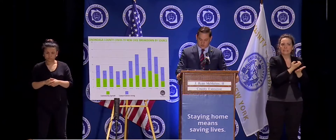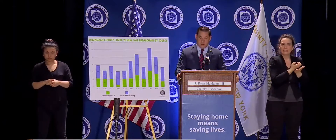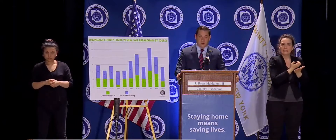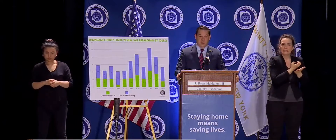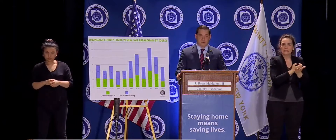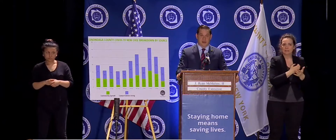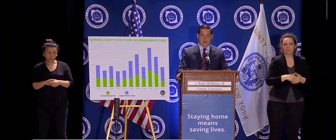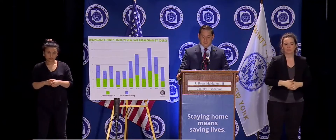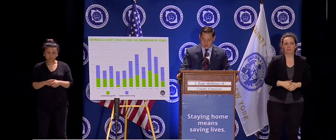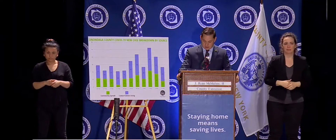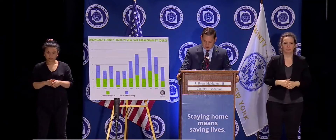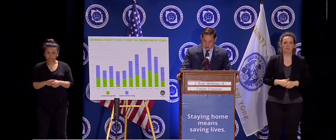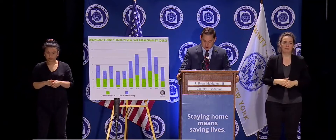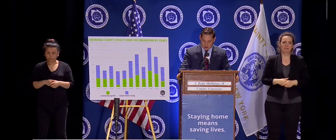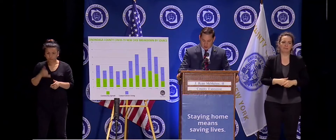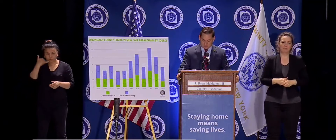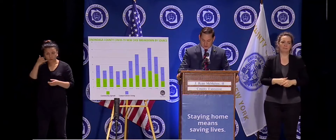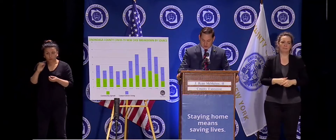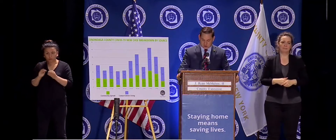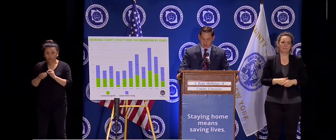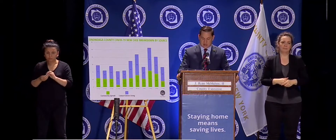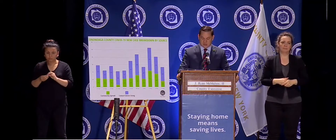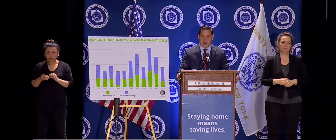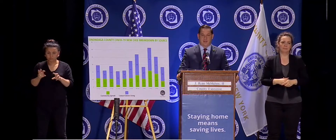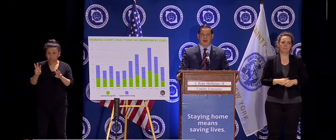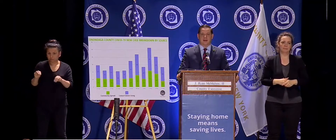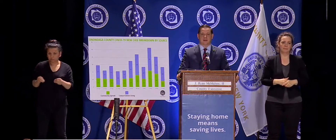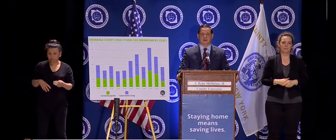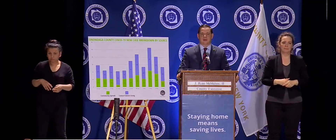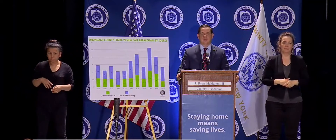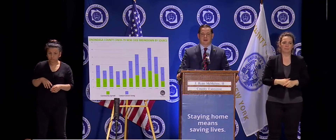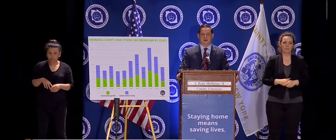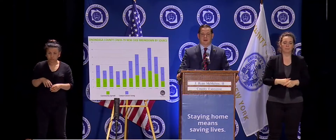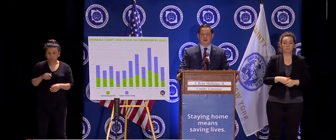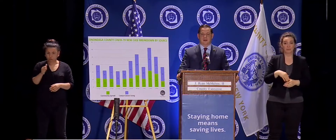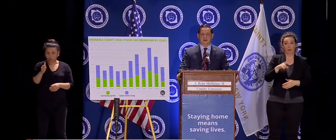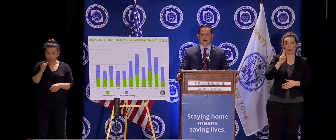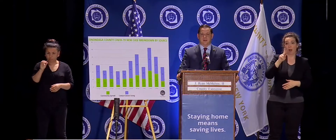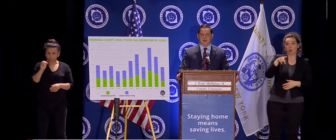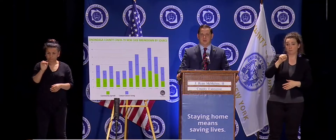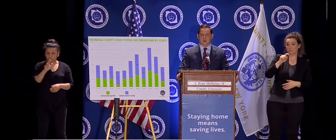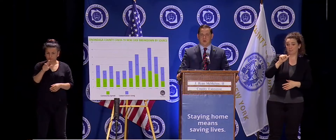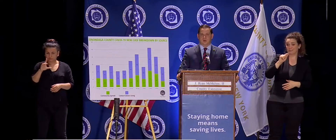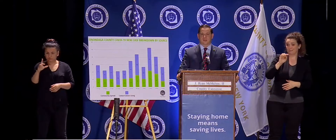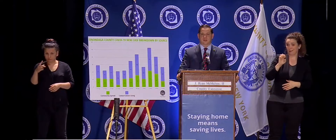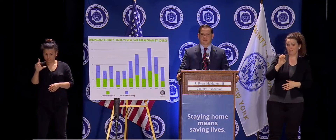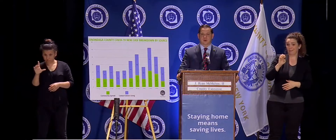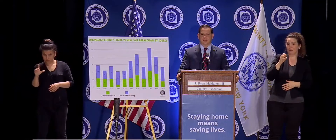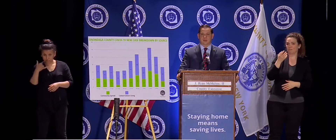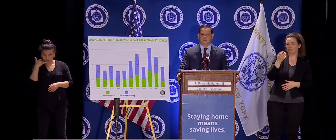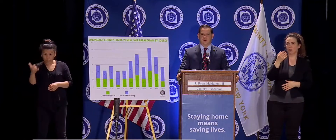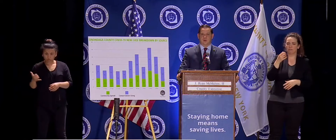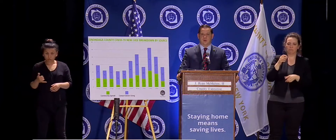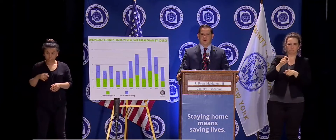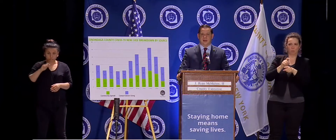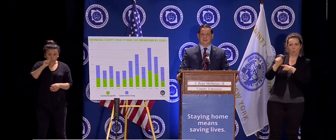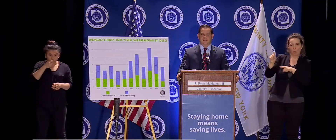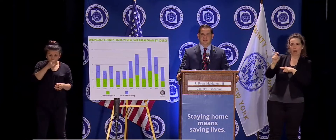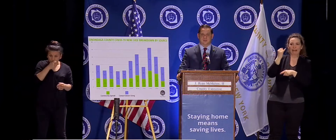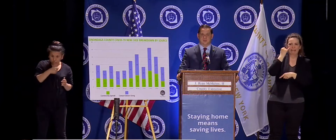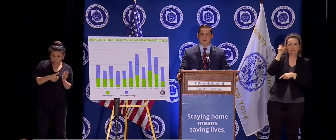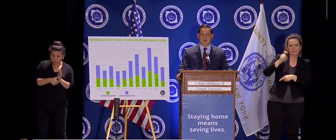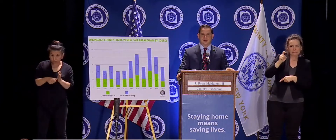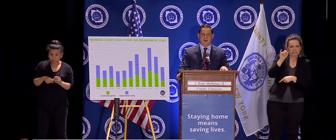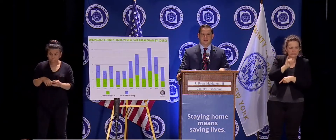important that we talk about every day. Our Upstate Triage Hotline, a line that you call to get screened for